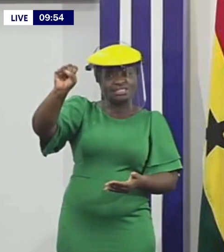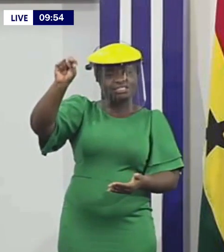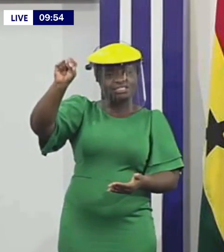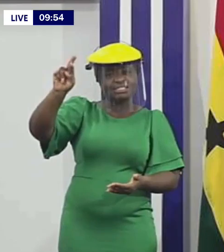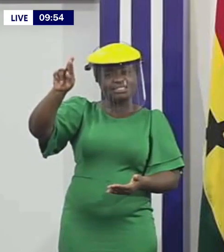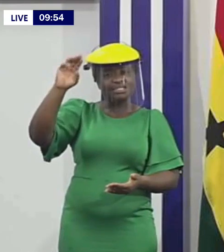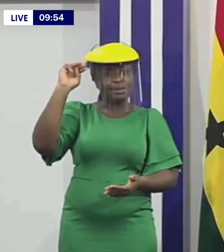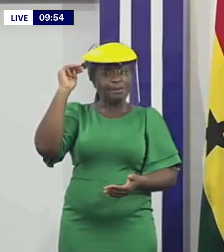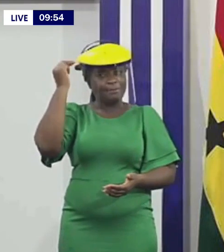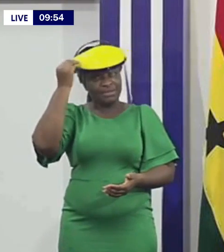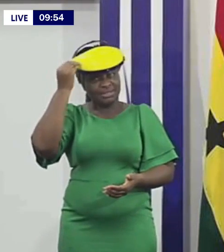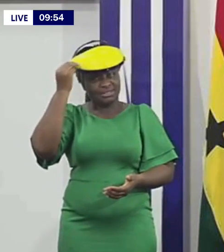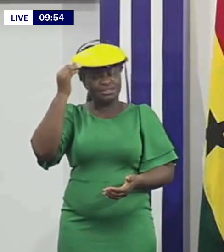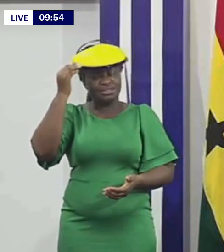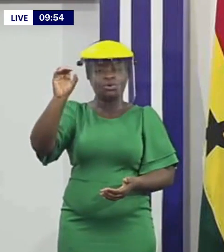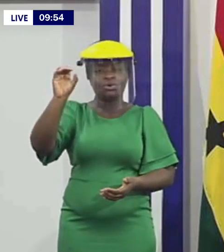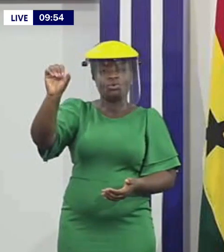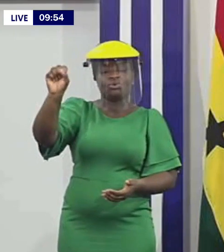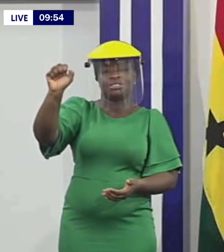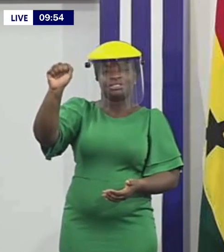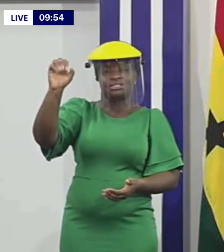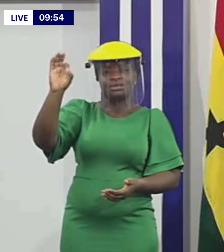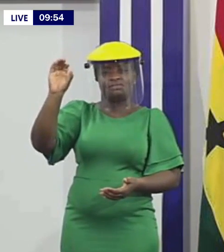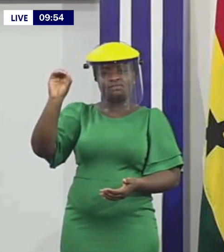Yao Osafafo.